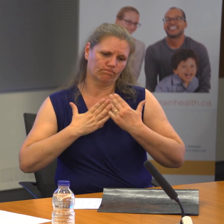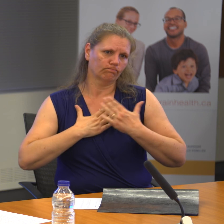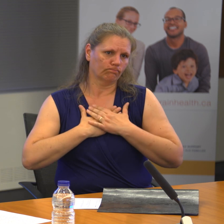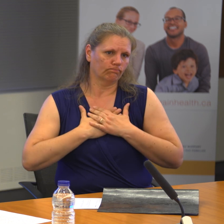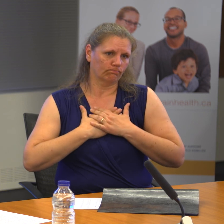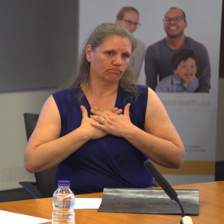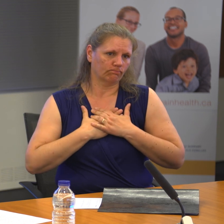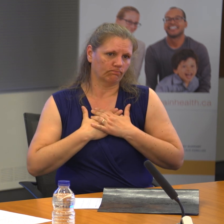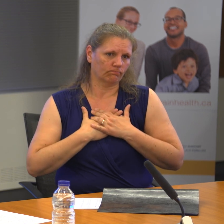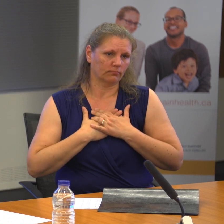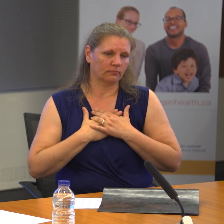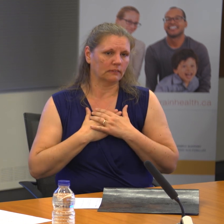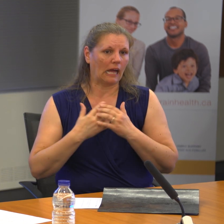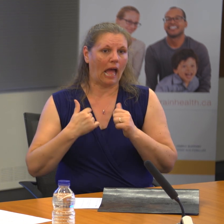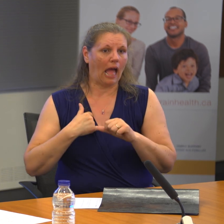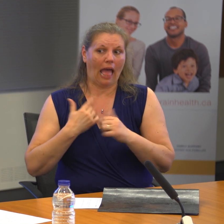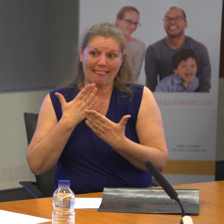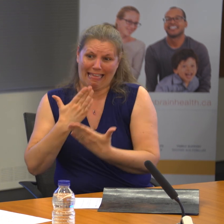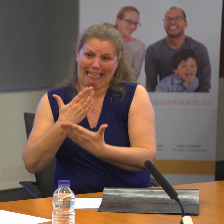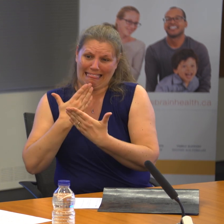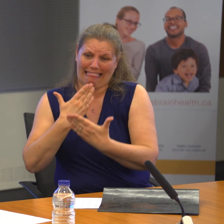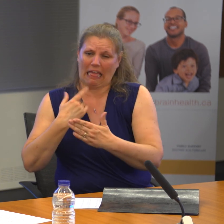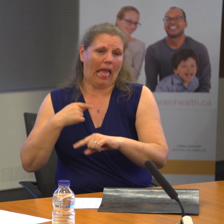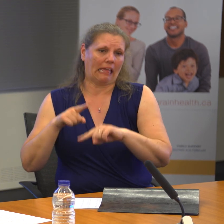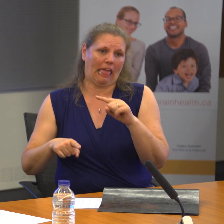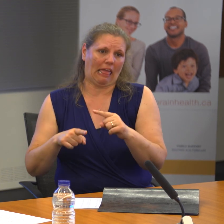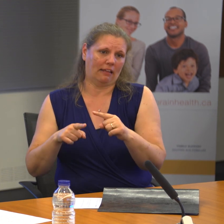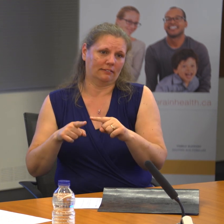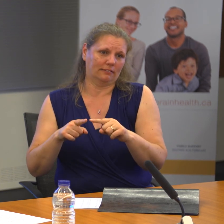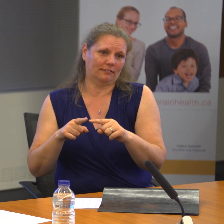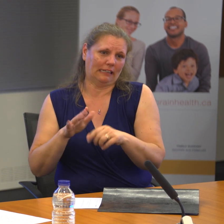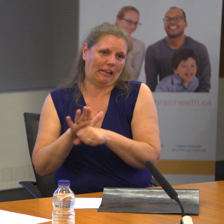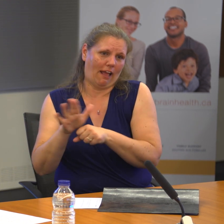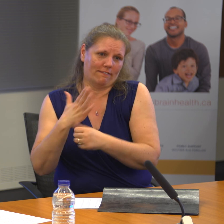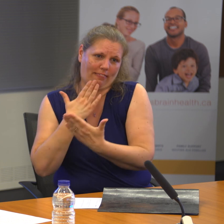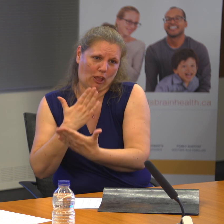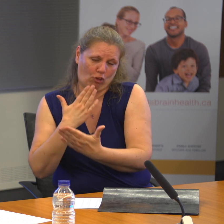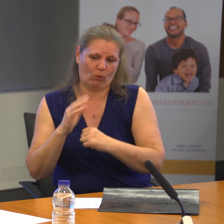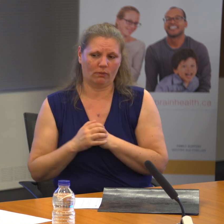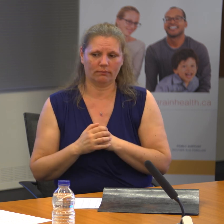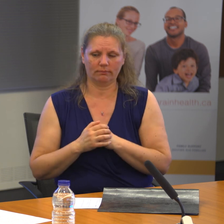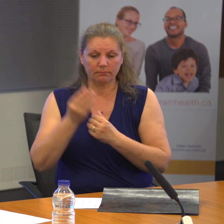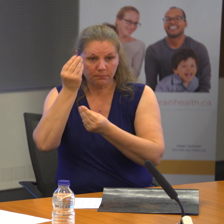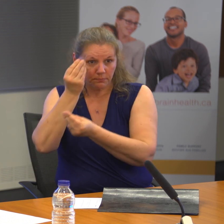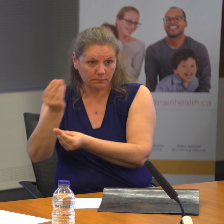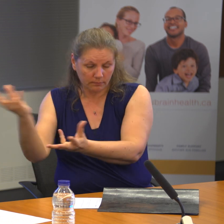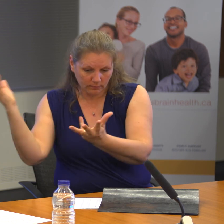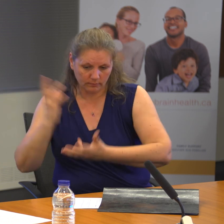I can't say thank you enough. And what I will share with you